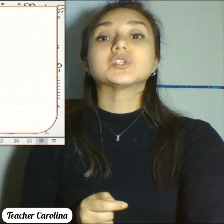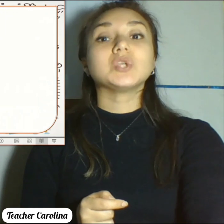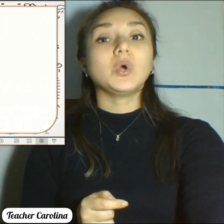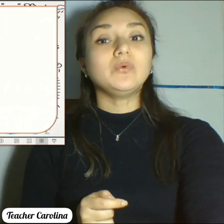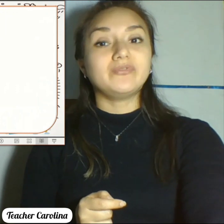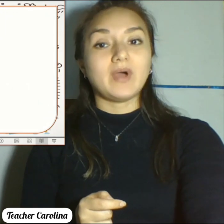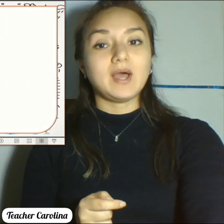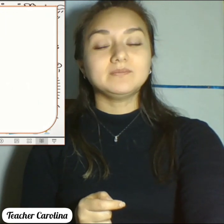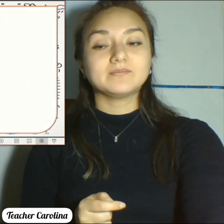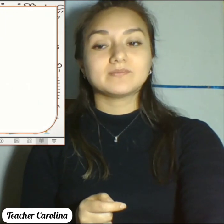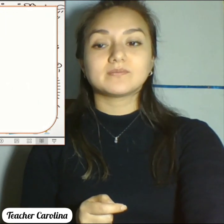Sofa,